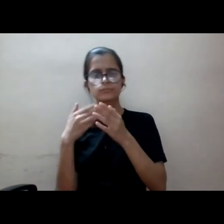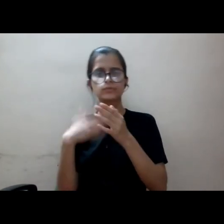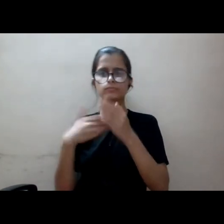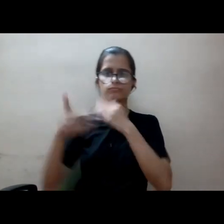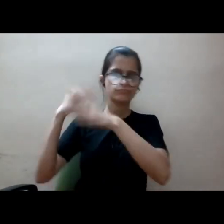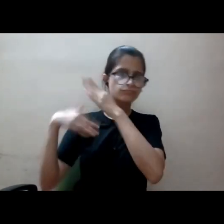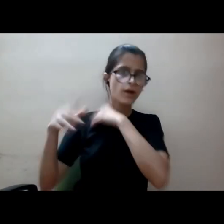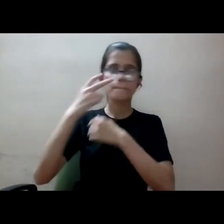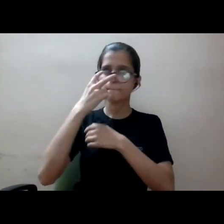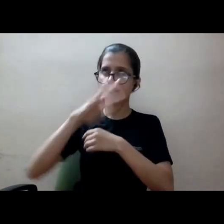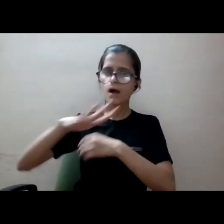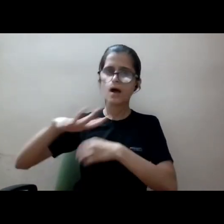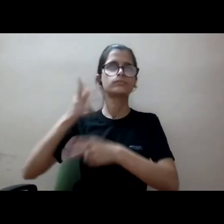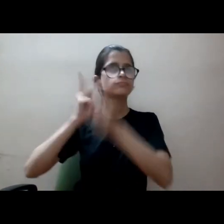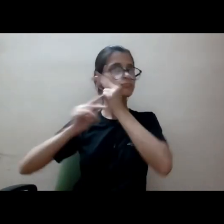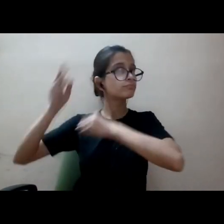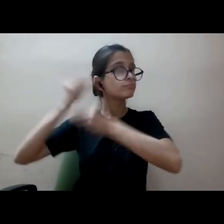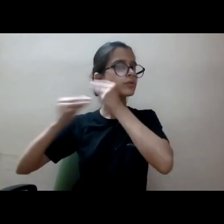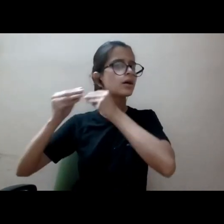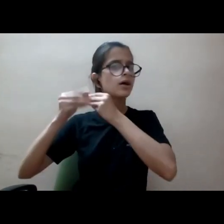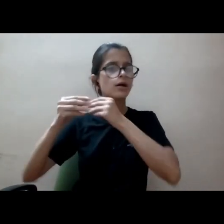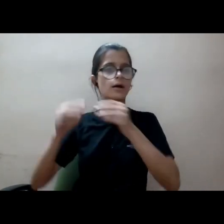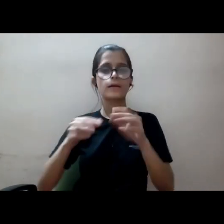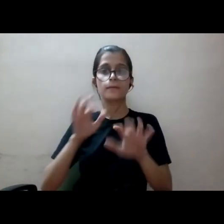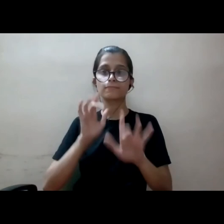of blind people, well, you can be a piano tuner.